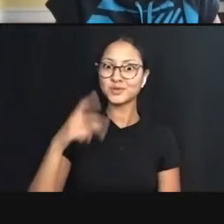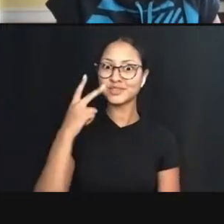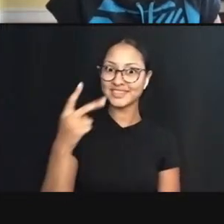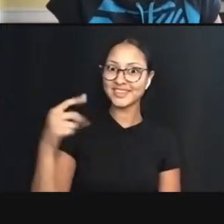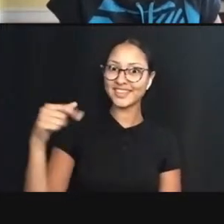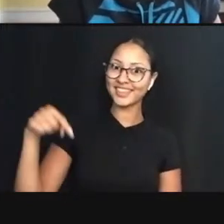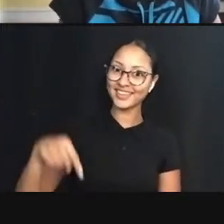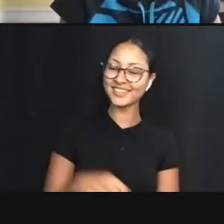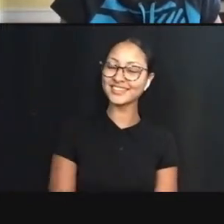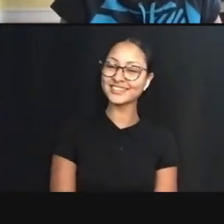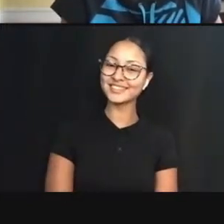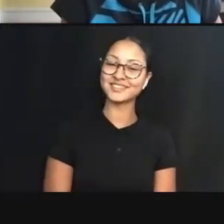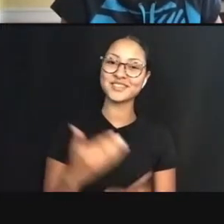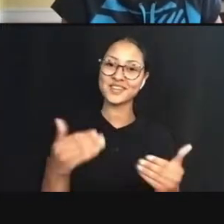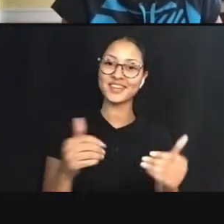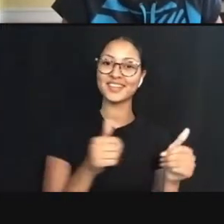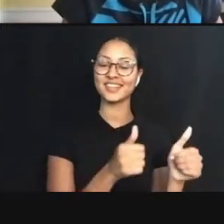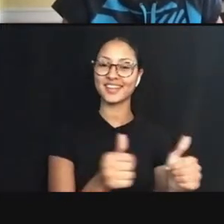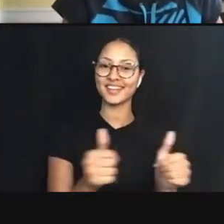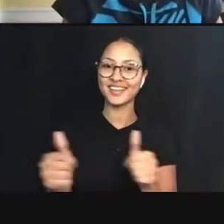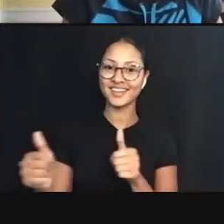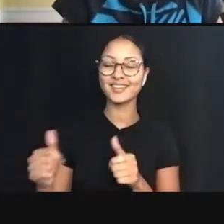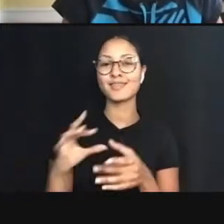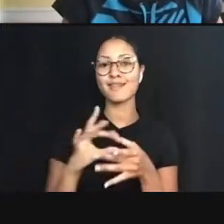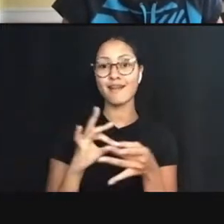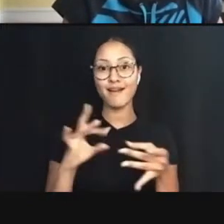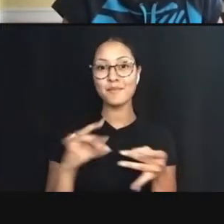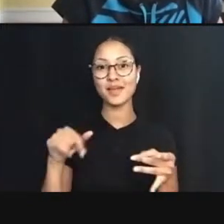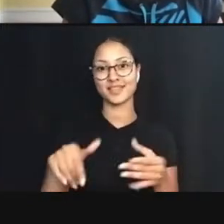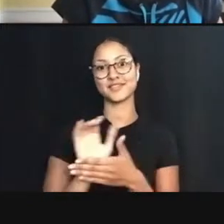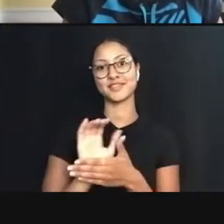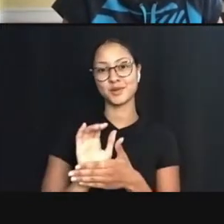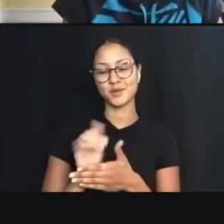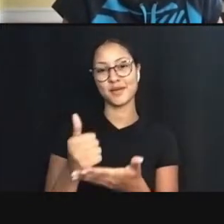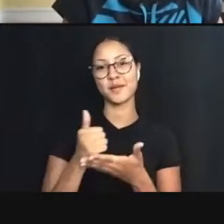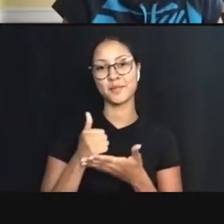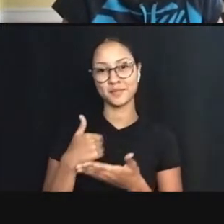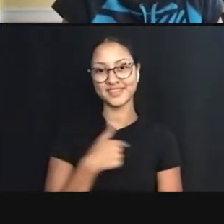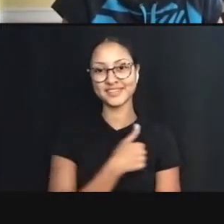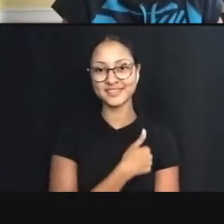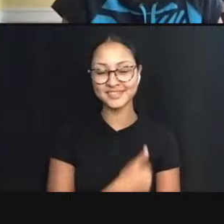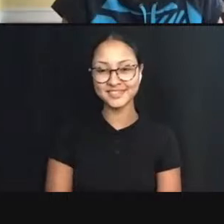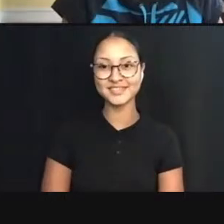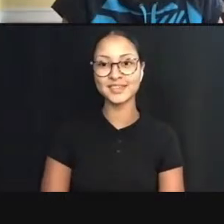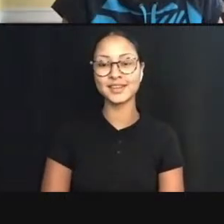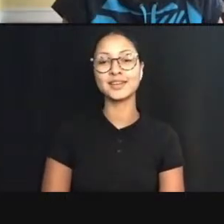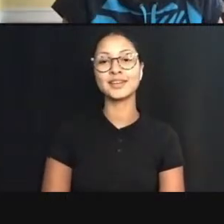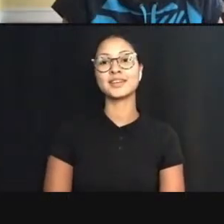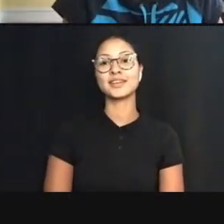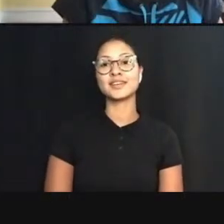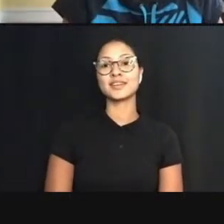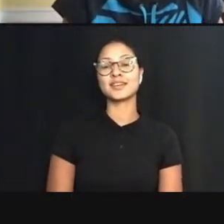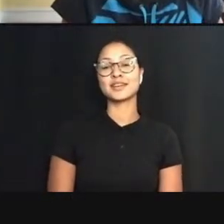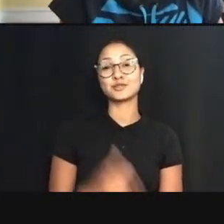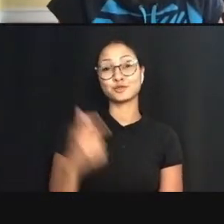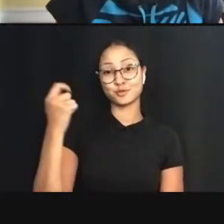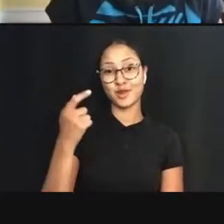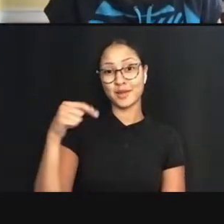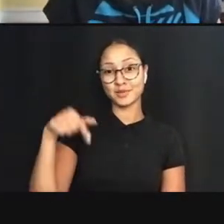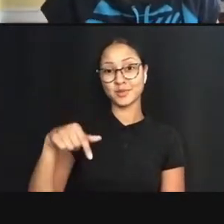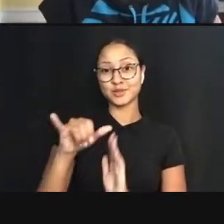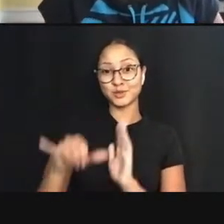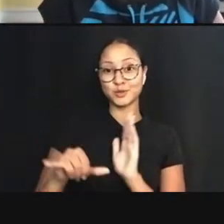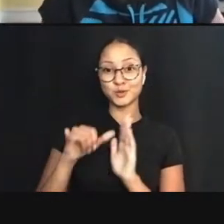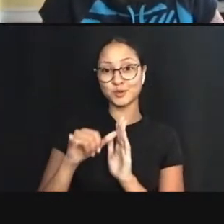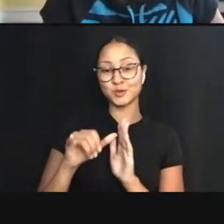like and comment on this video to help us out with that. Subscribe to our YouTube channel and share with your community and follow us on our